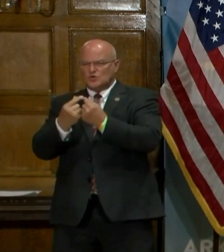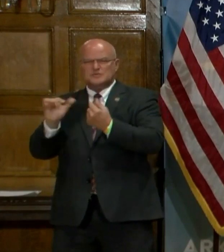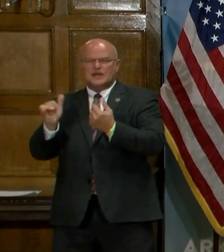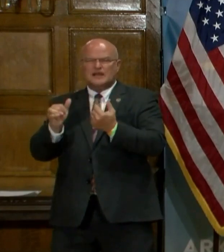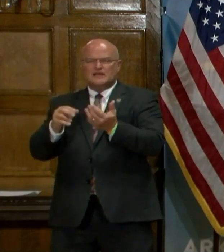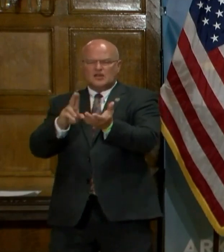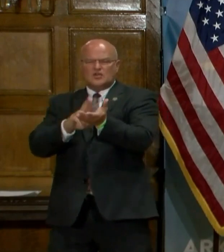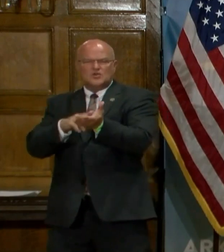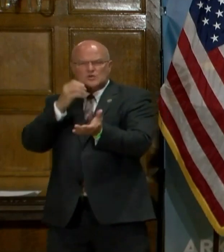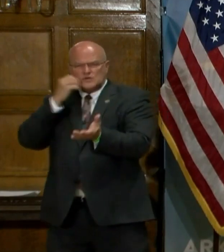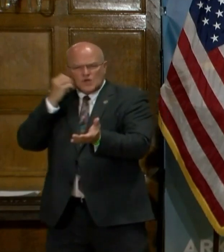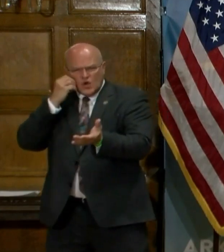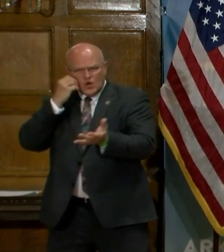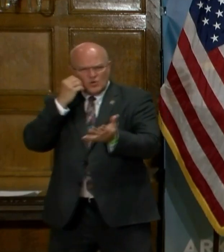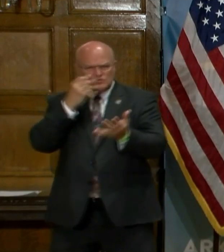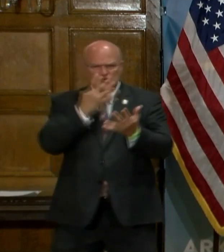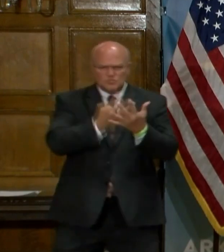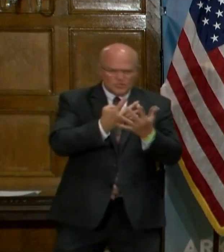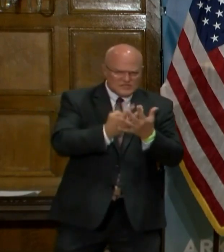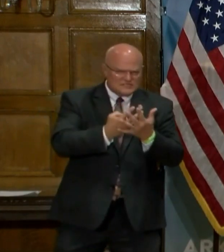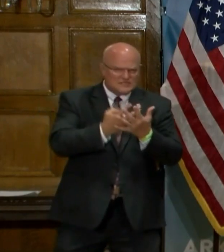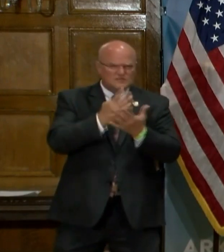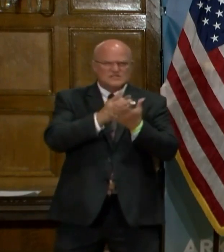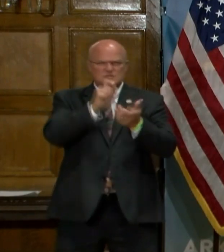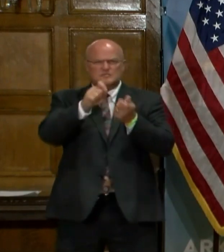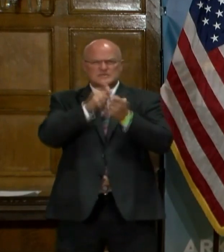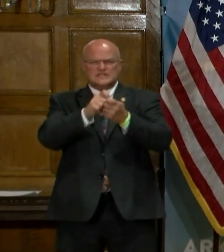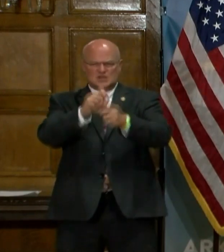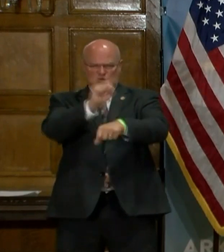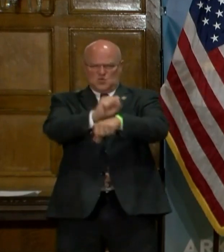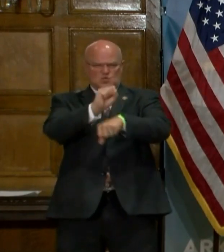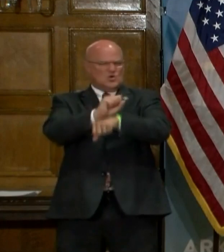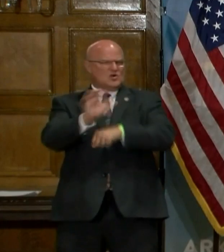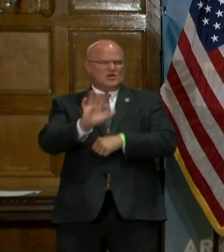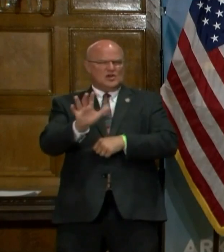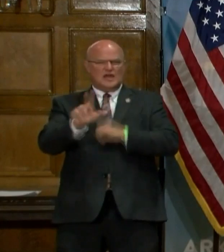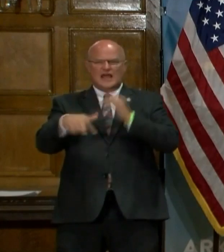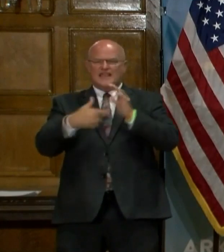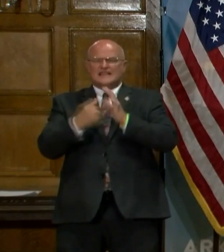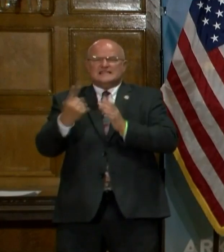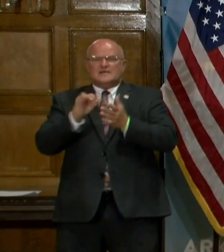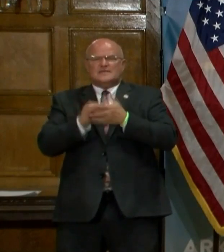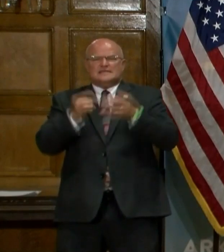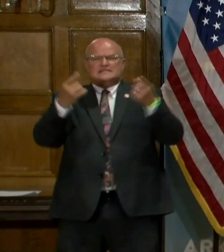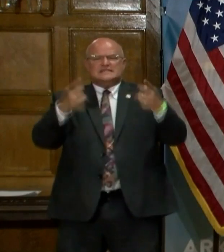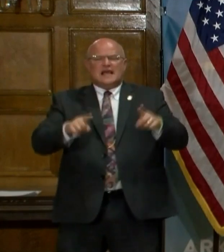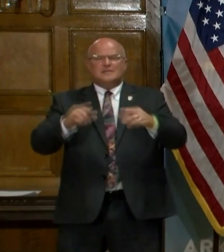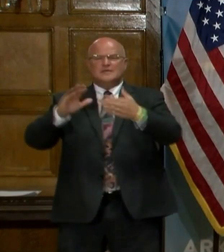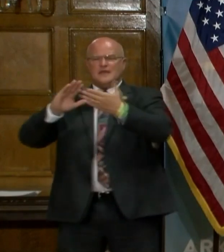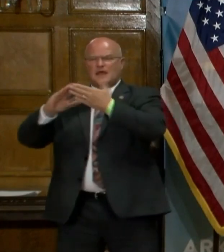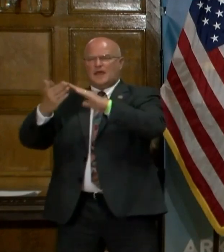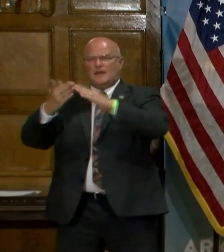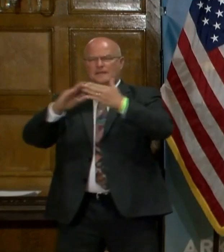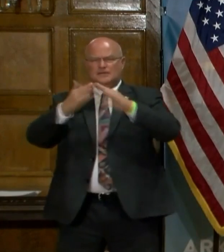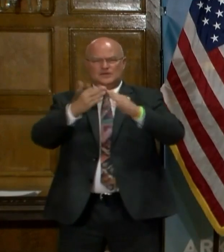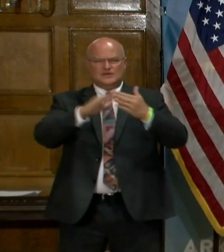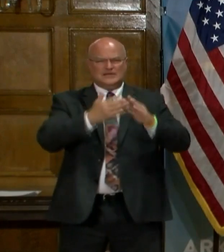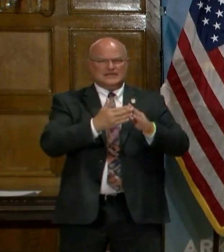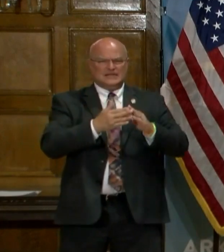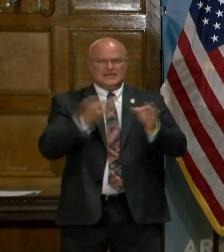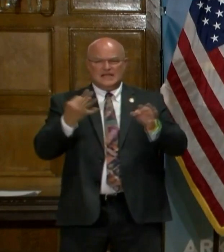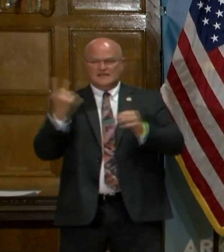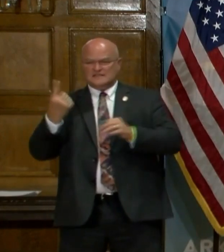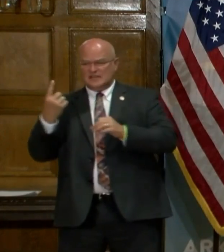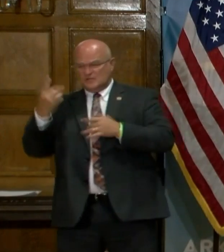nursing homes or correctional facilities or some particular occupation. This is something that's happening in the community. Of course, if someone